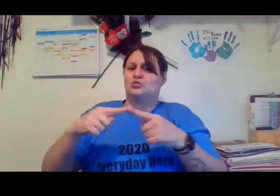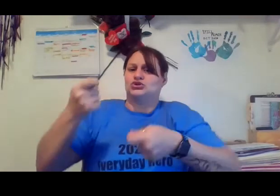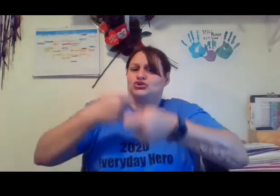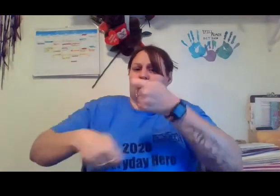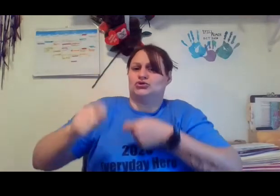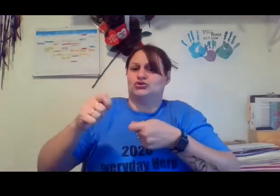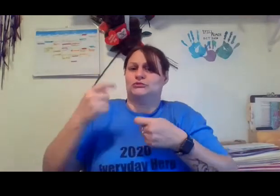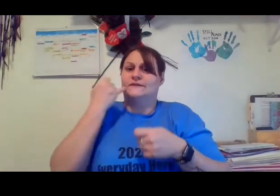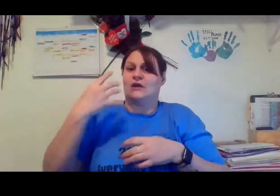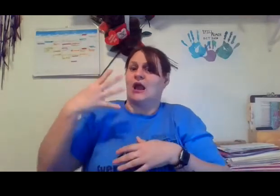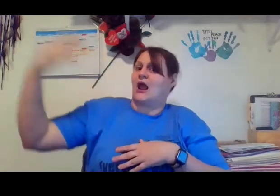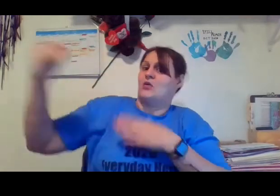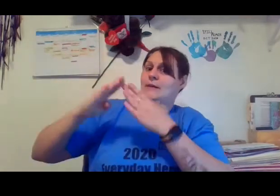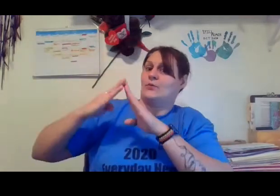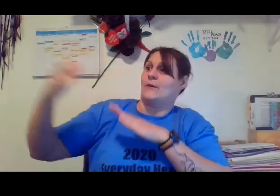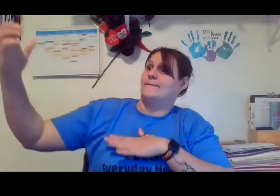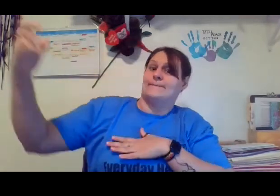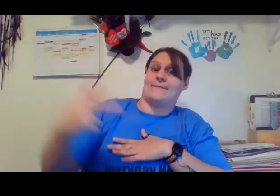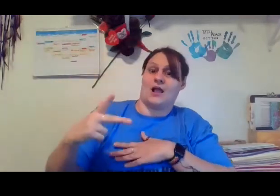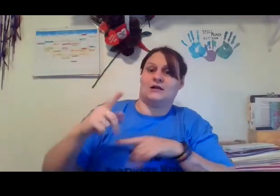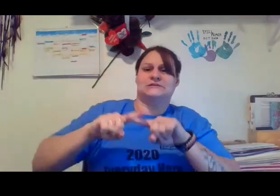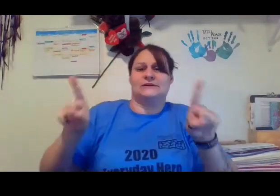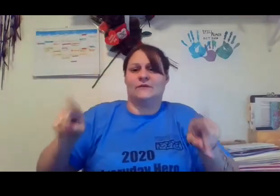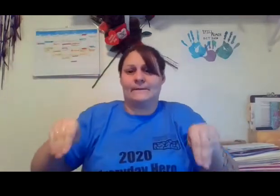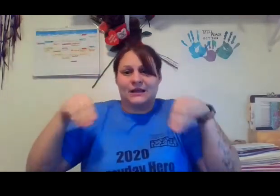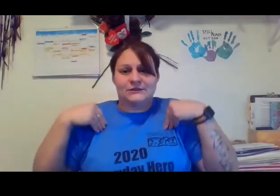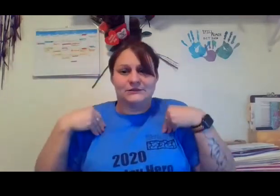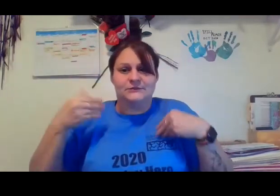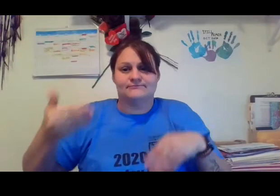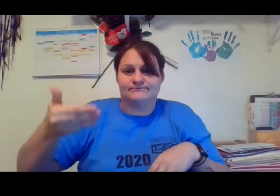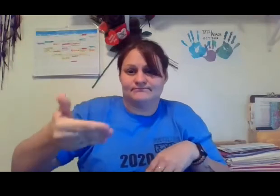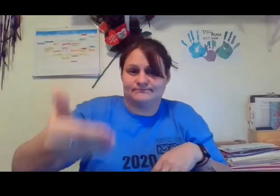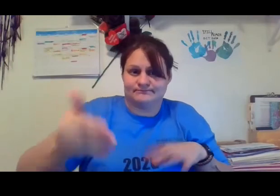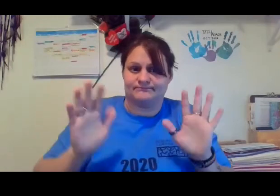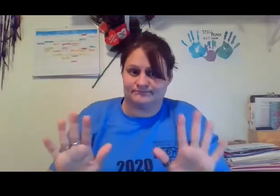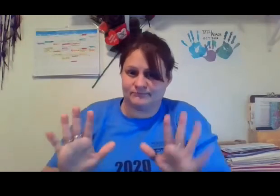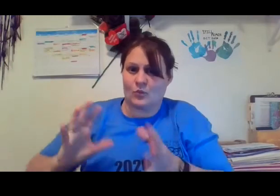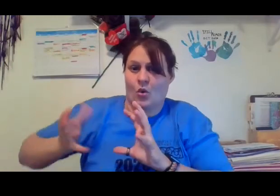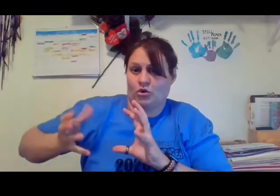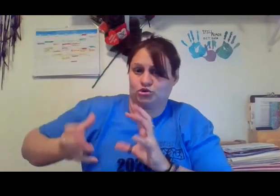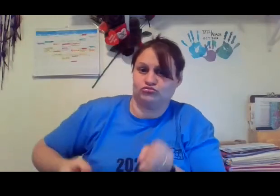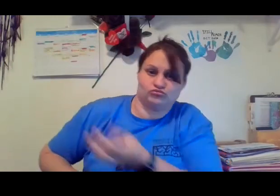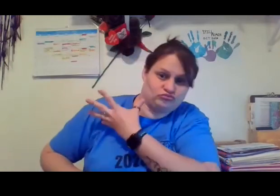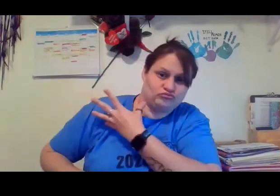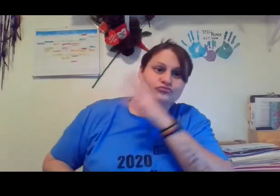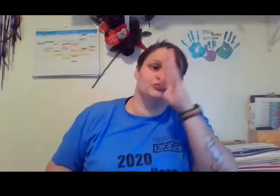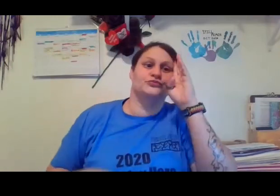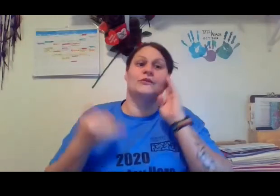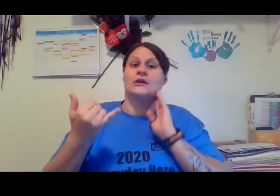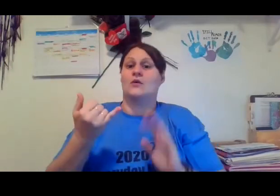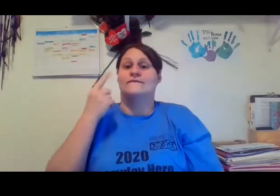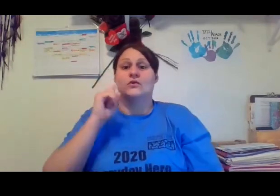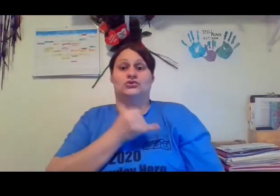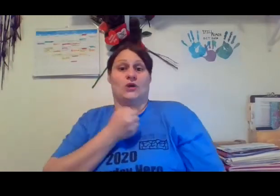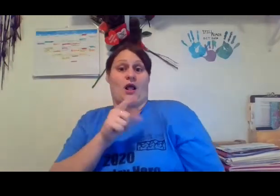could. Blankets. Try and replace them. If they go out in the community, they have a blanket. When they come back in, wash that and give them a new blanket.